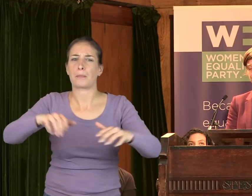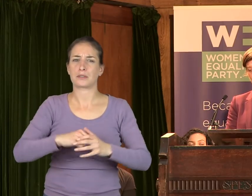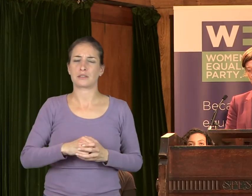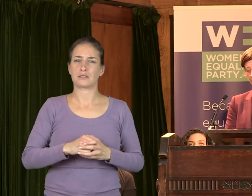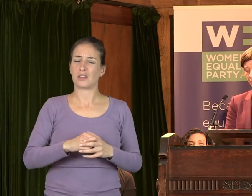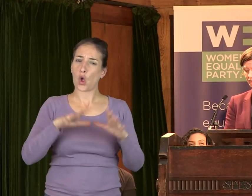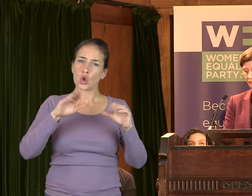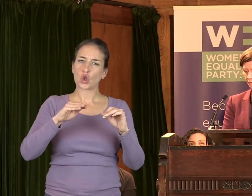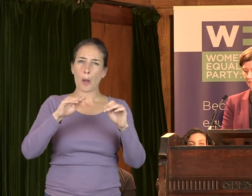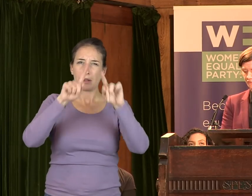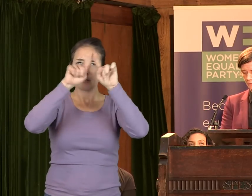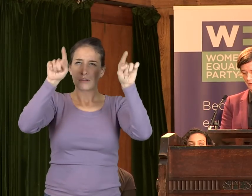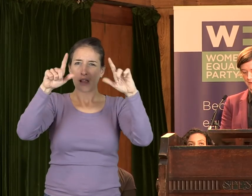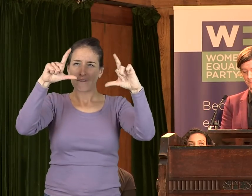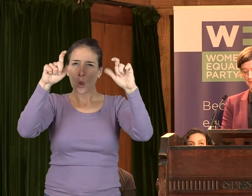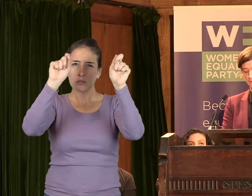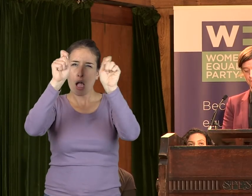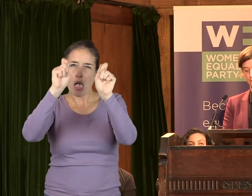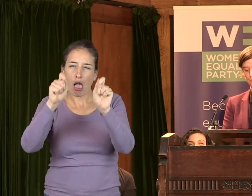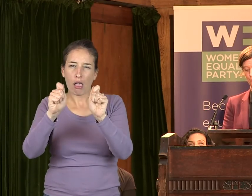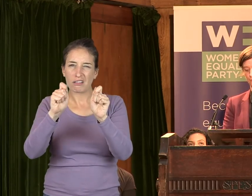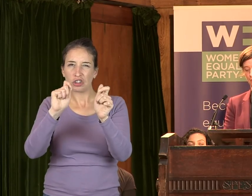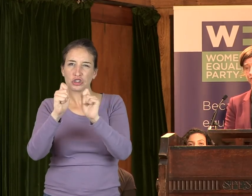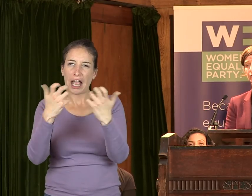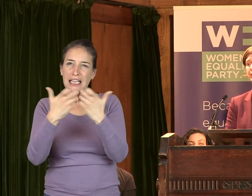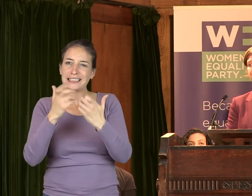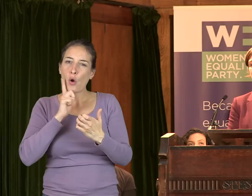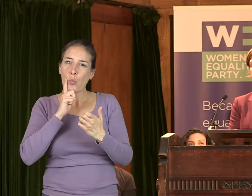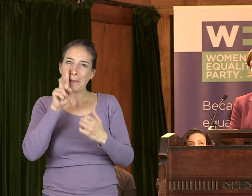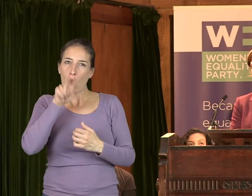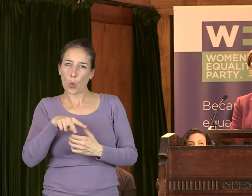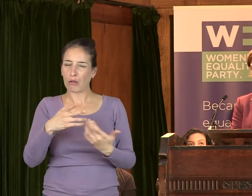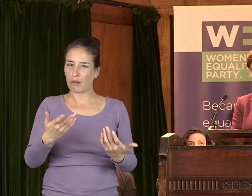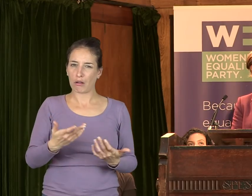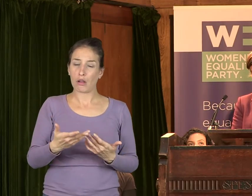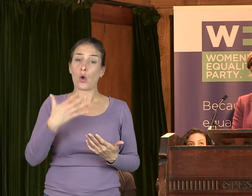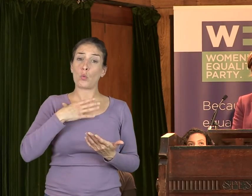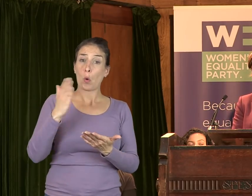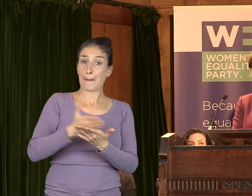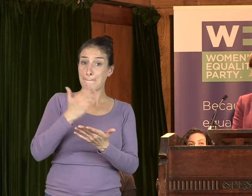media, we also call for stronger and better enforced rules on trolling and online abuse.